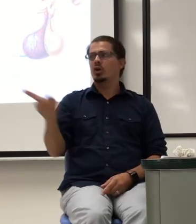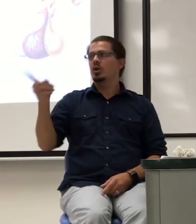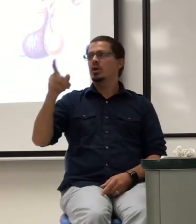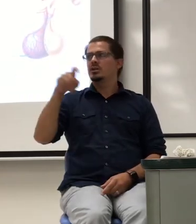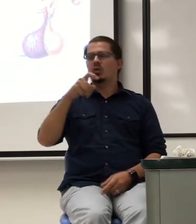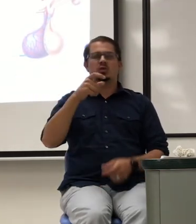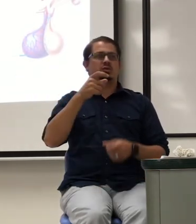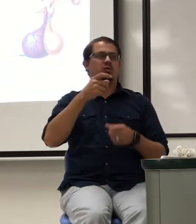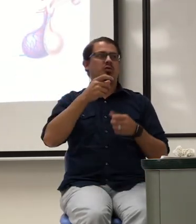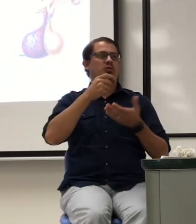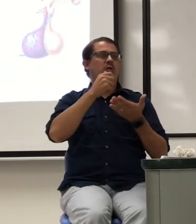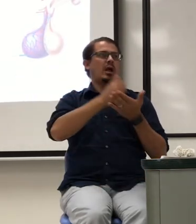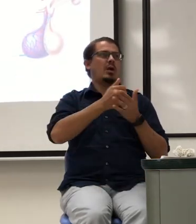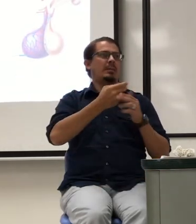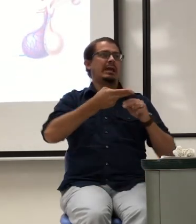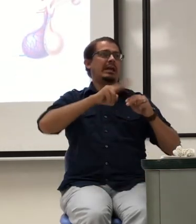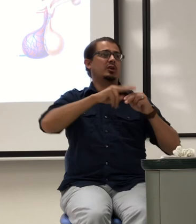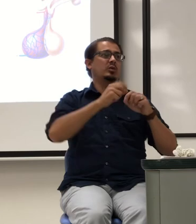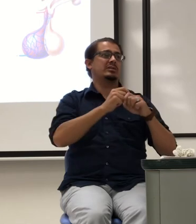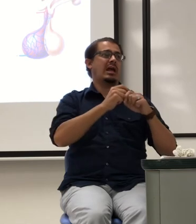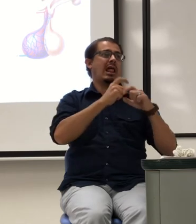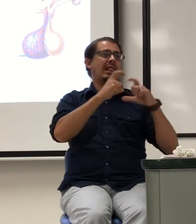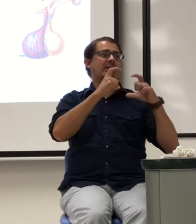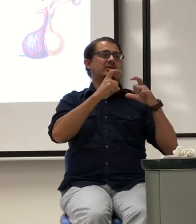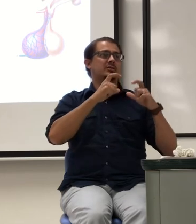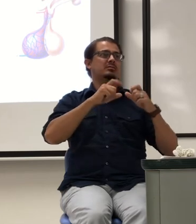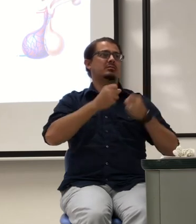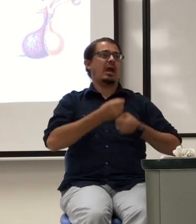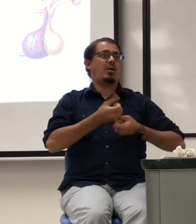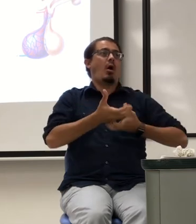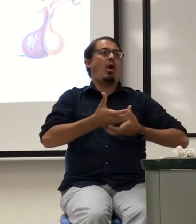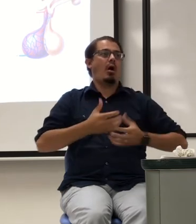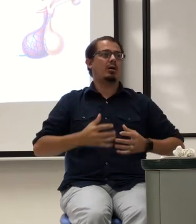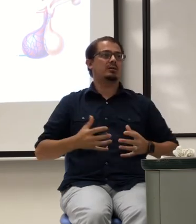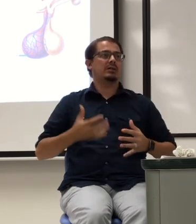I guess, increase dilation and increase labor. Yeah, it's so that same,